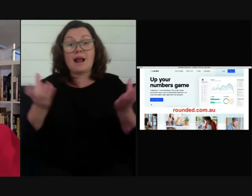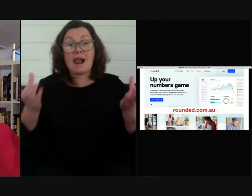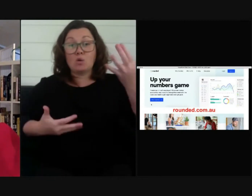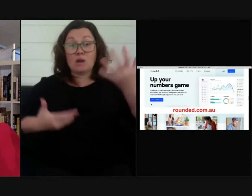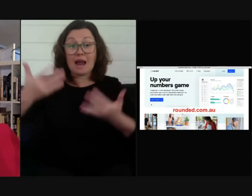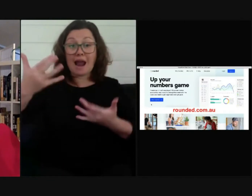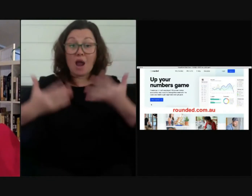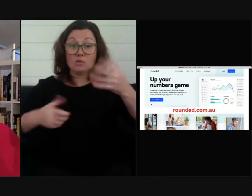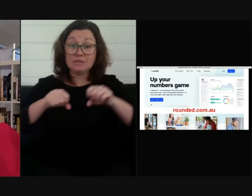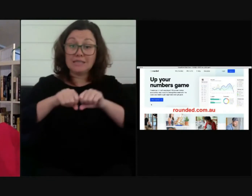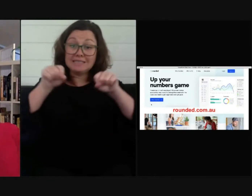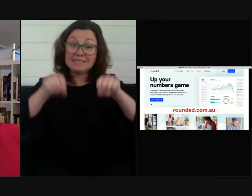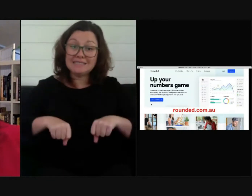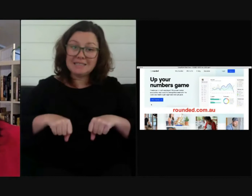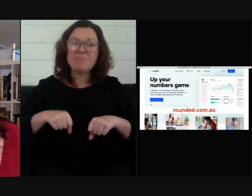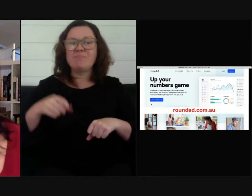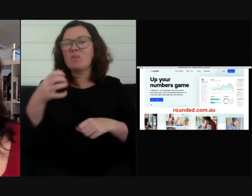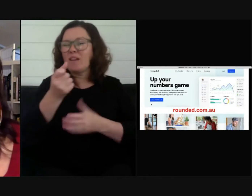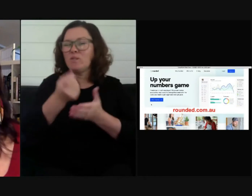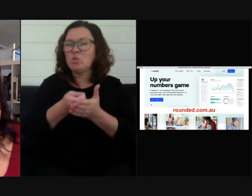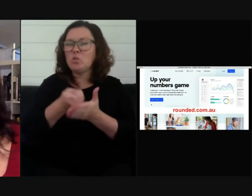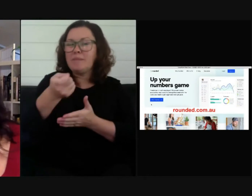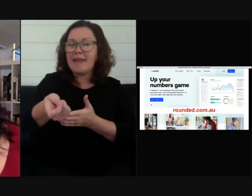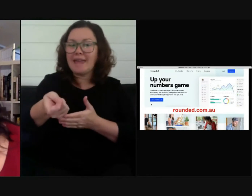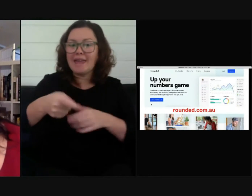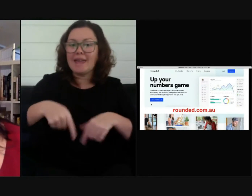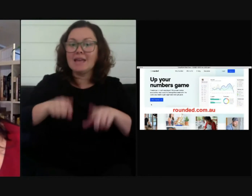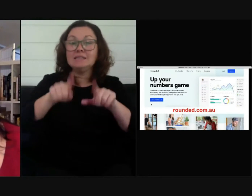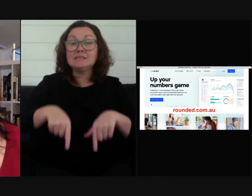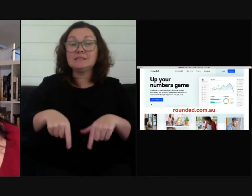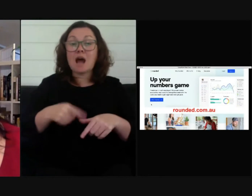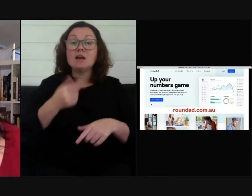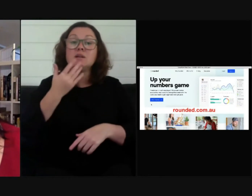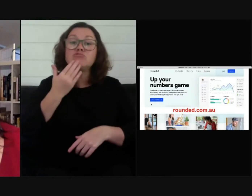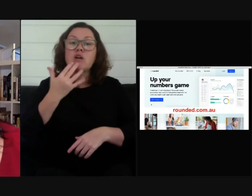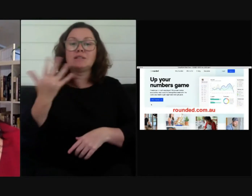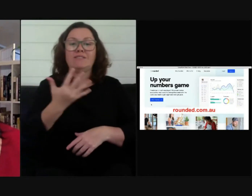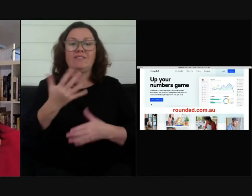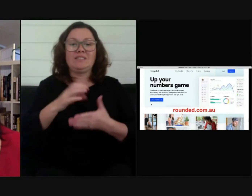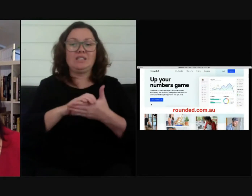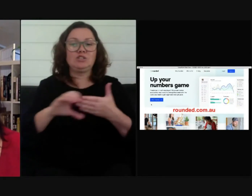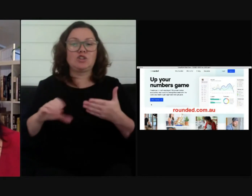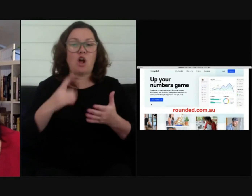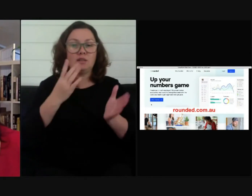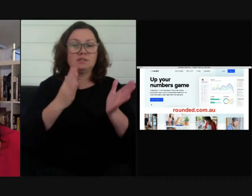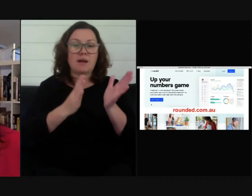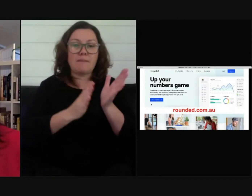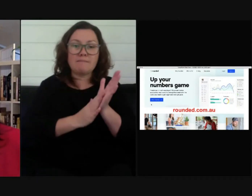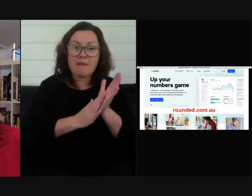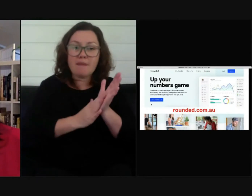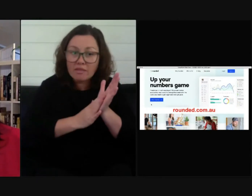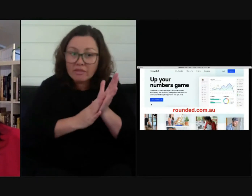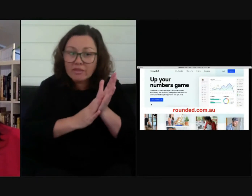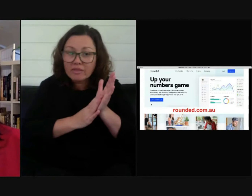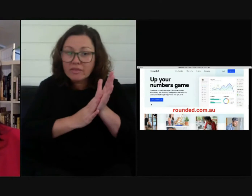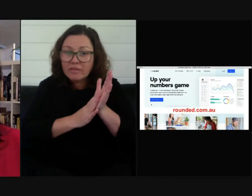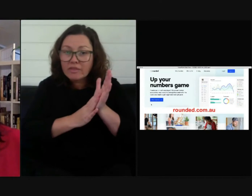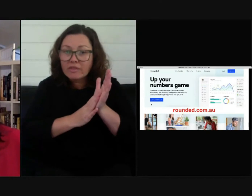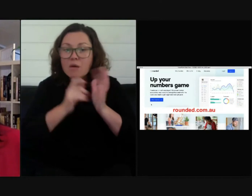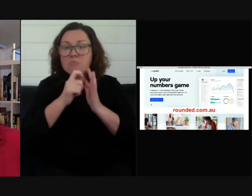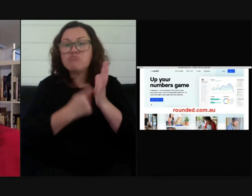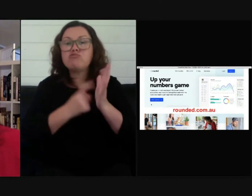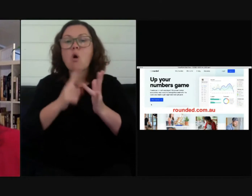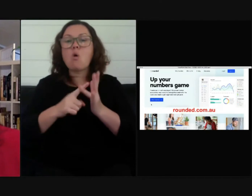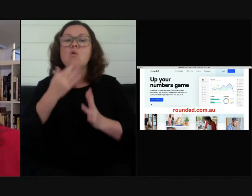Their starter price is $15 a month. Their pro price is $20 a month. But